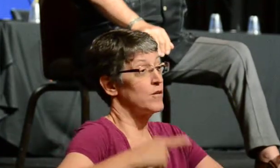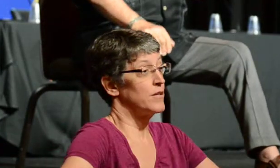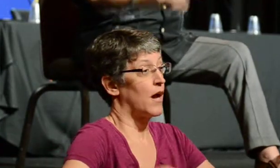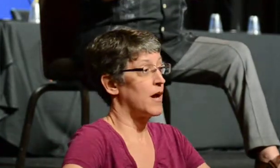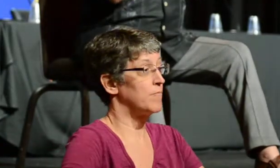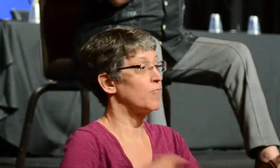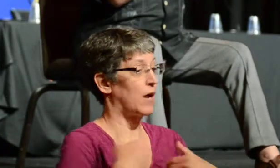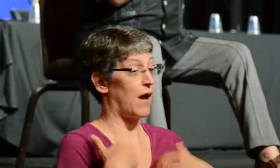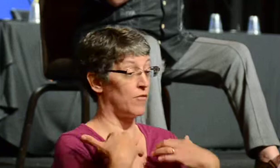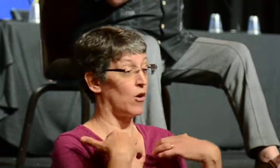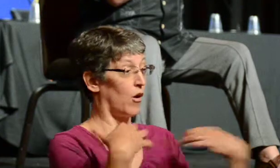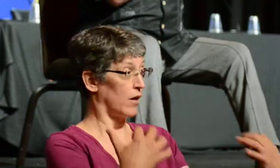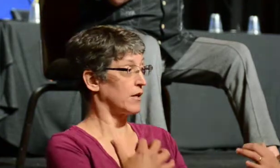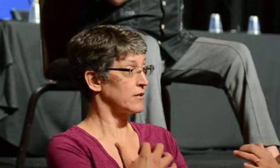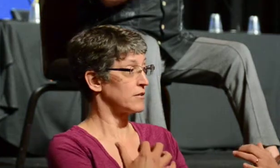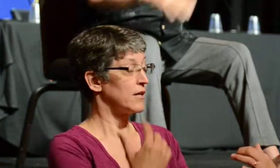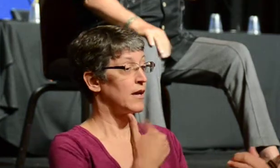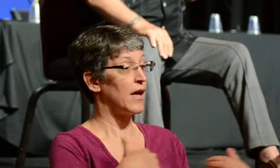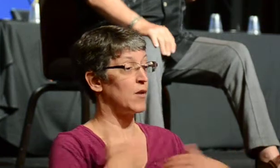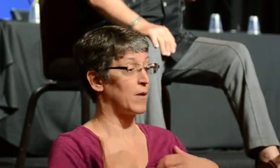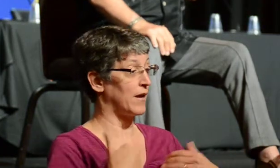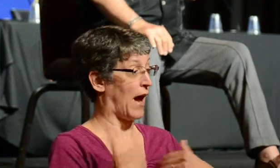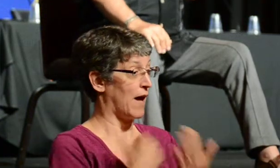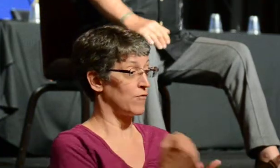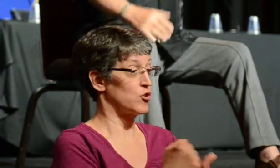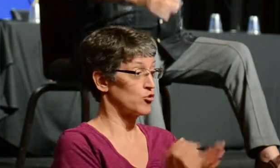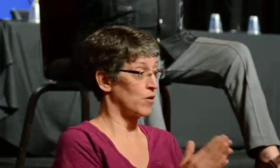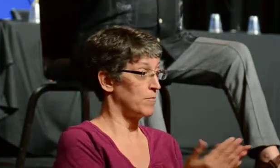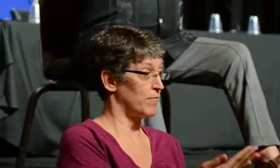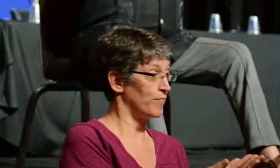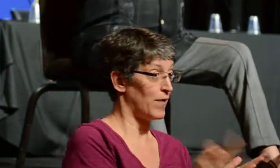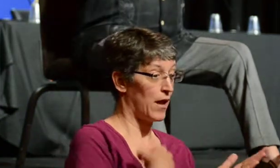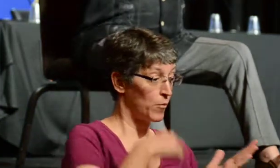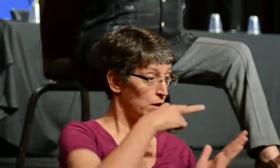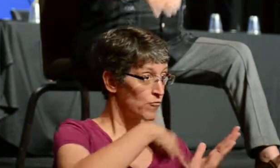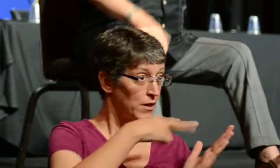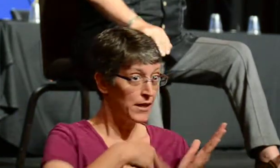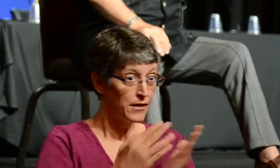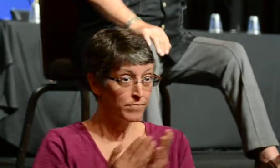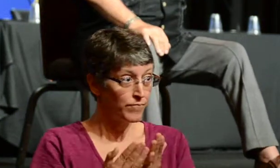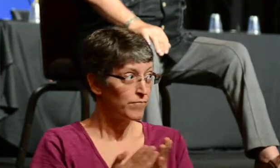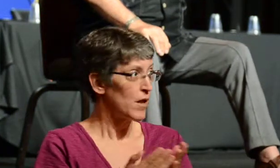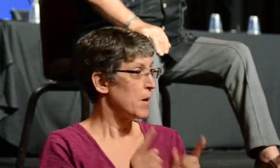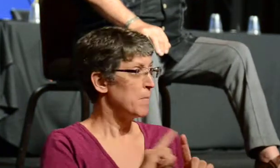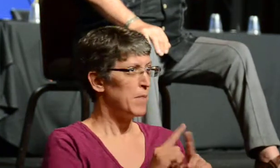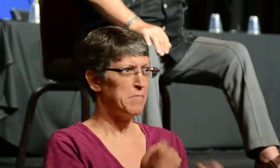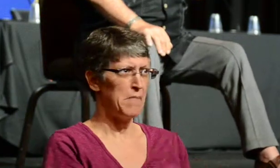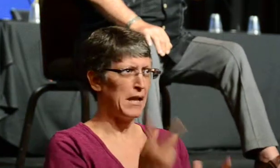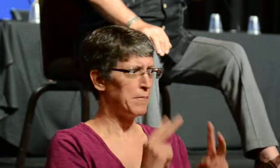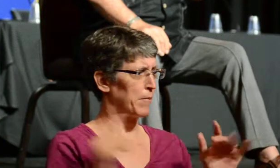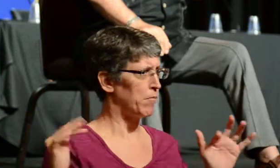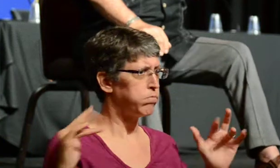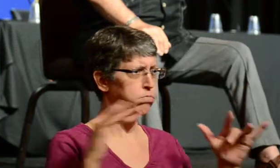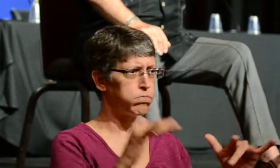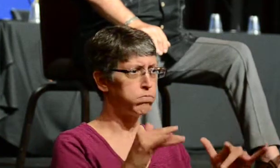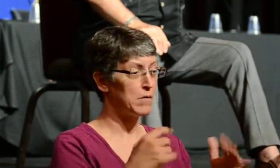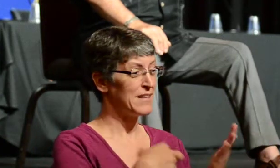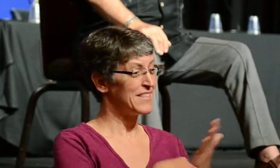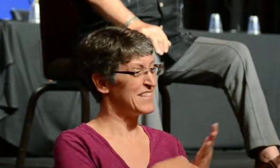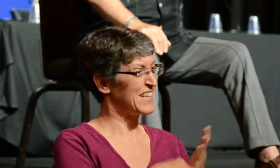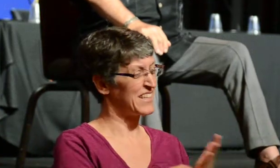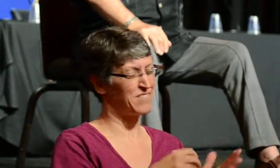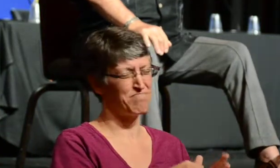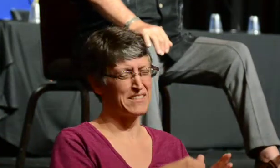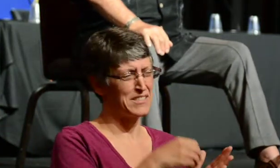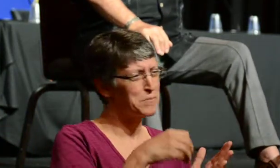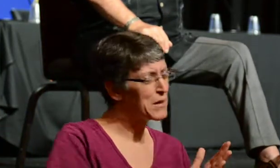front of an audience, and we carry the script. It's called a reading, and we fill the house. It's a very expensive ticket. It